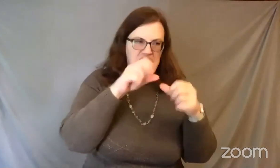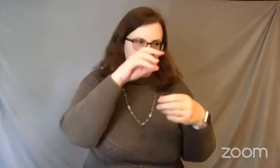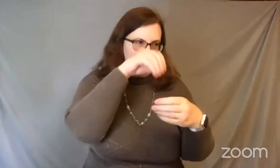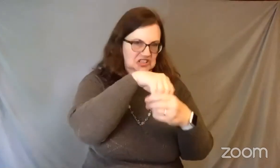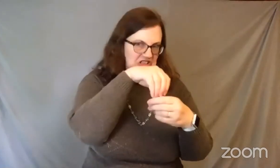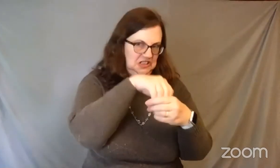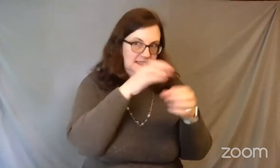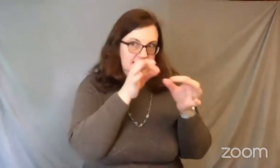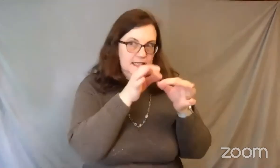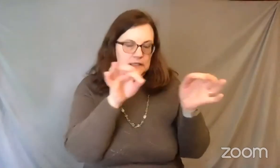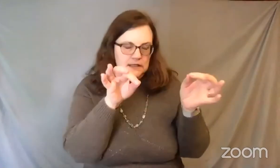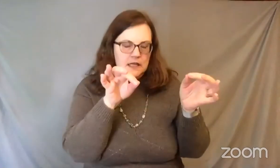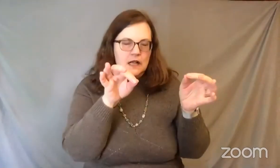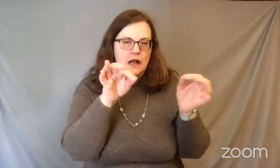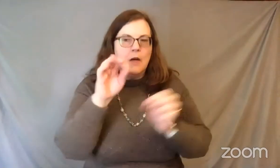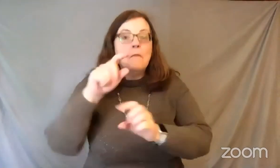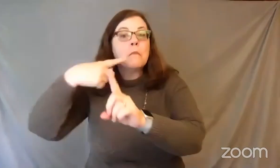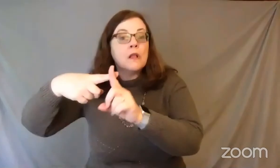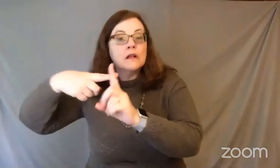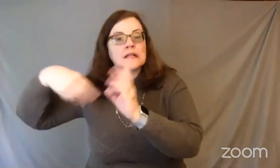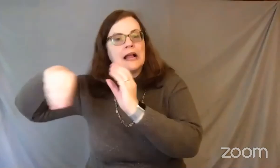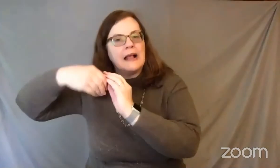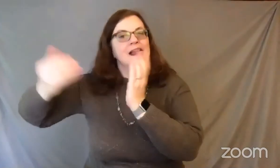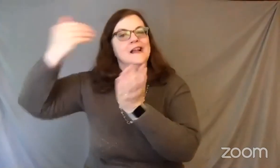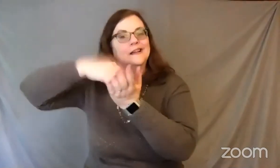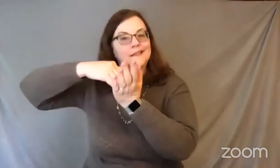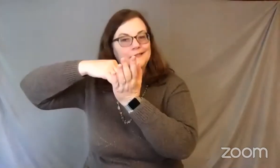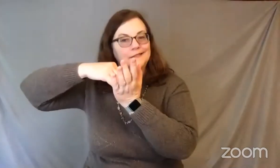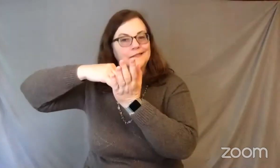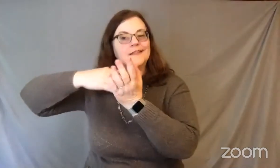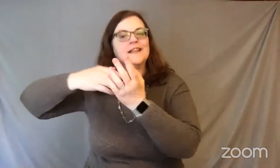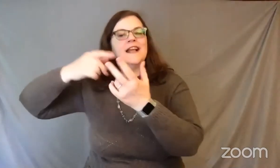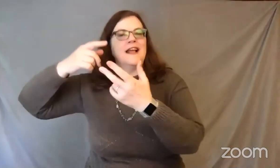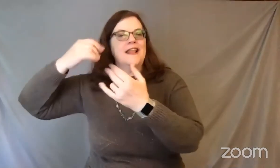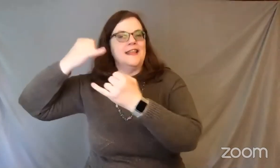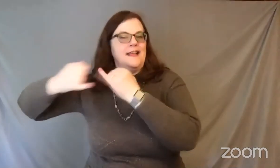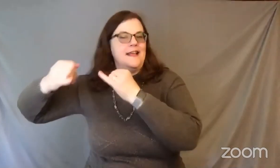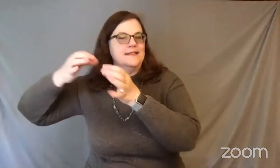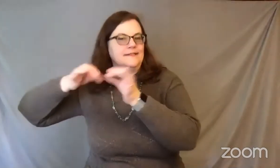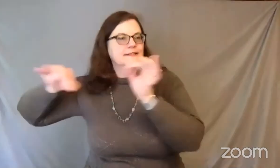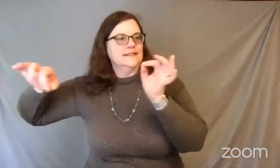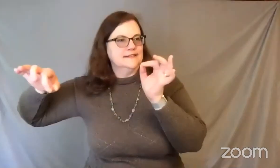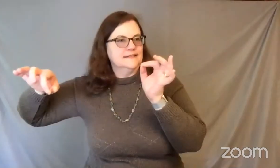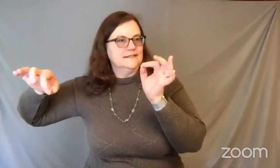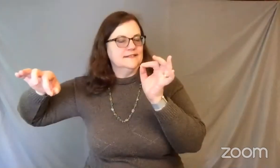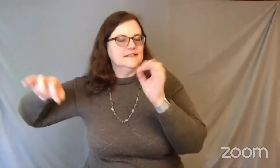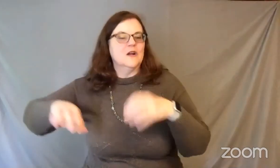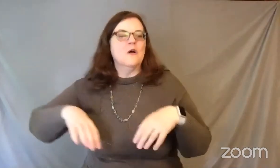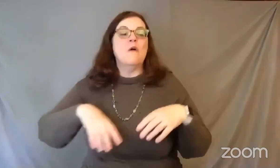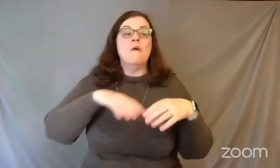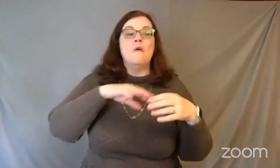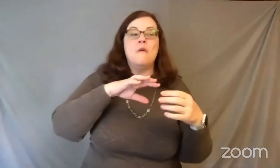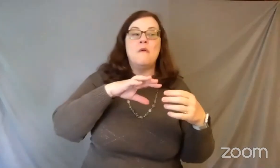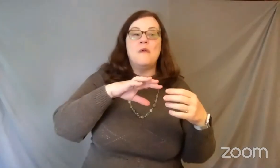That means that the sign can show up in its traditional position, and then it can be added again at the end of the sentence.